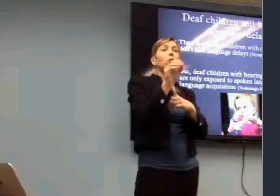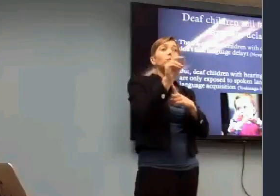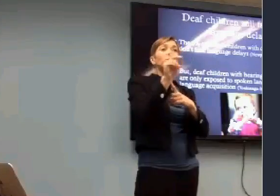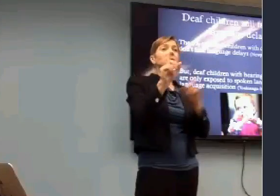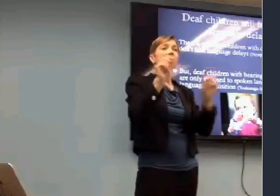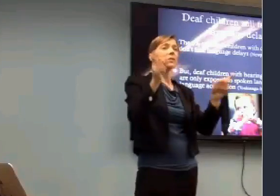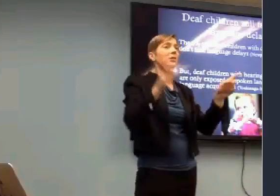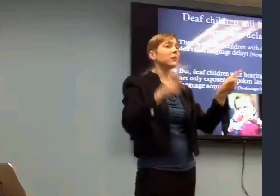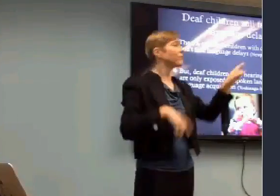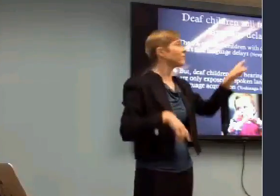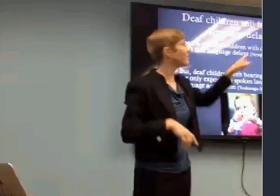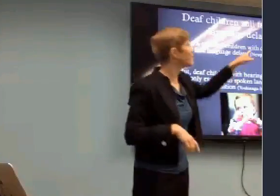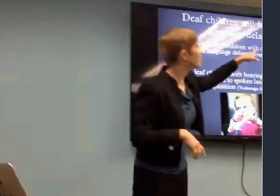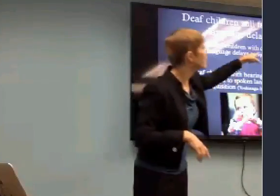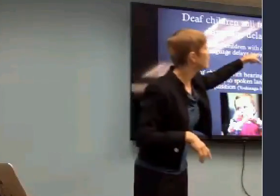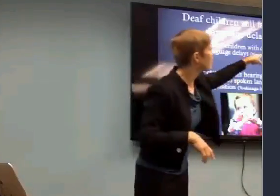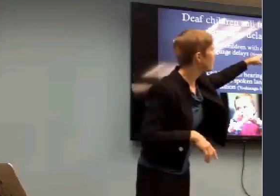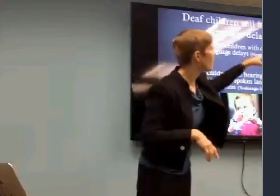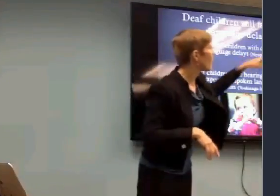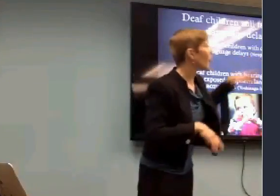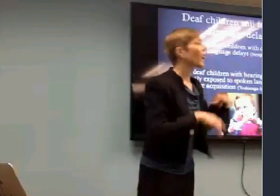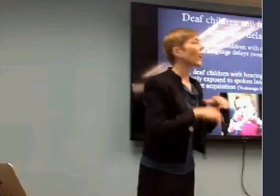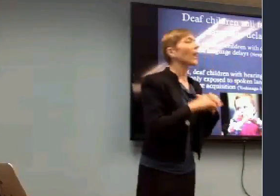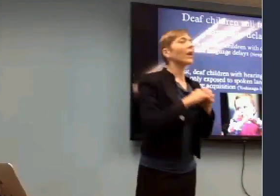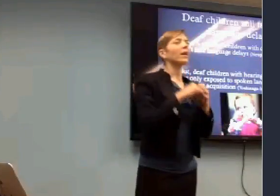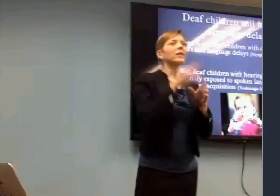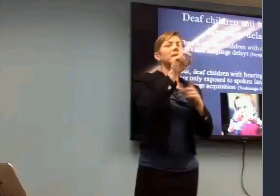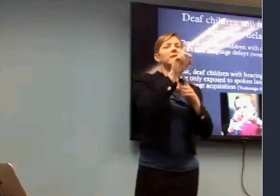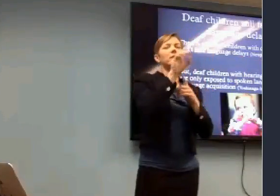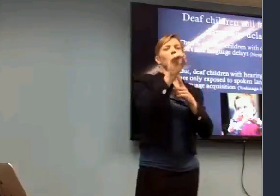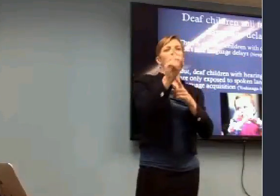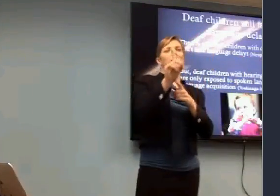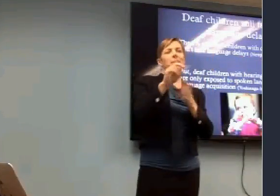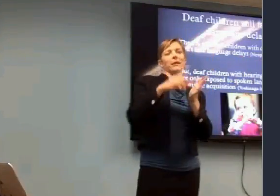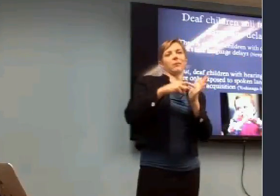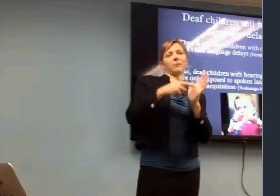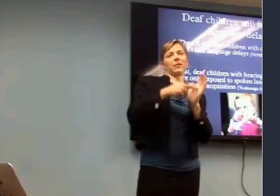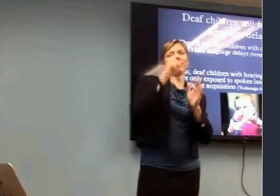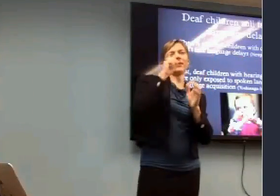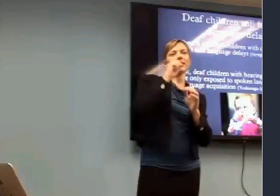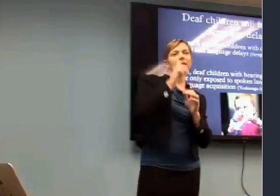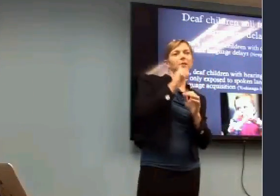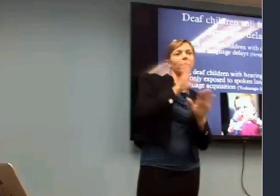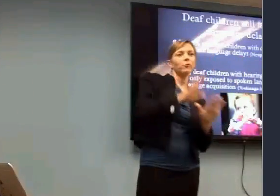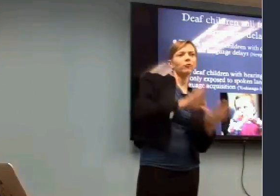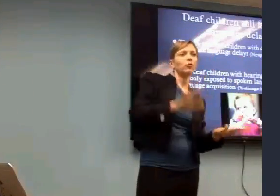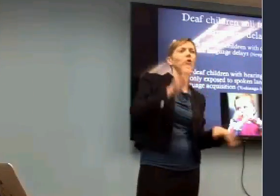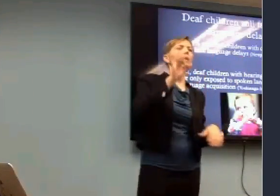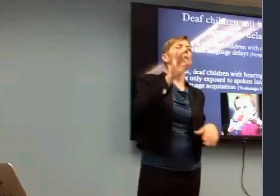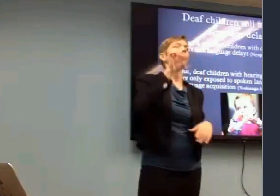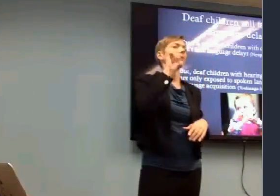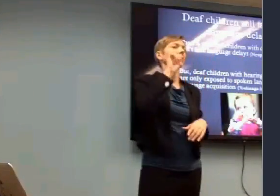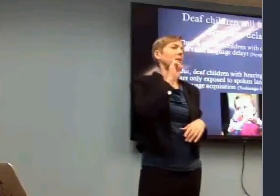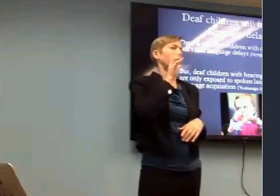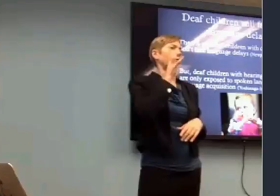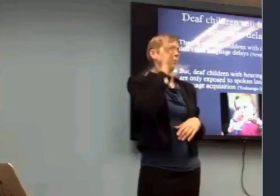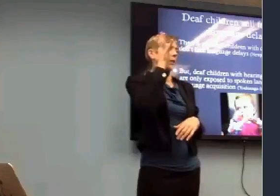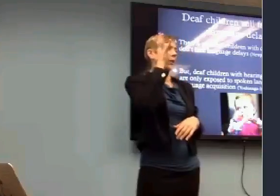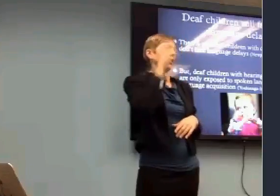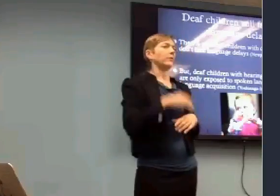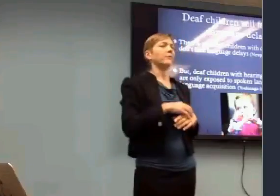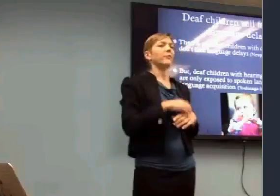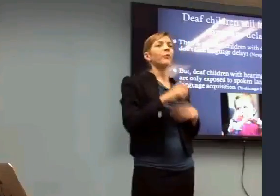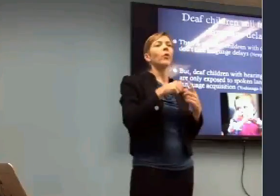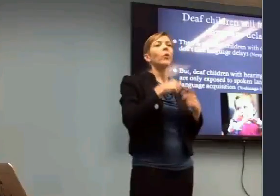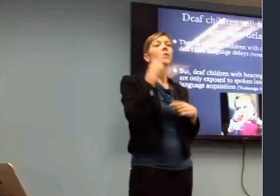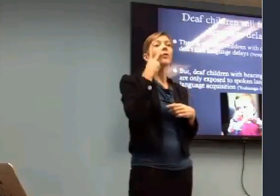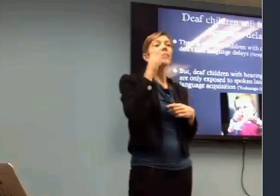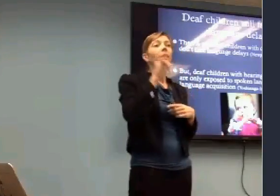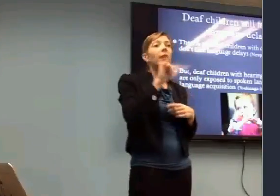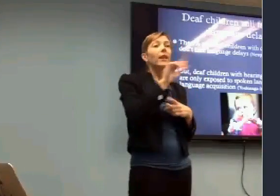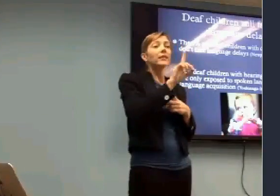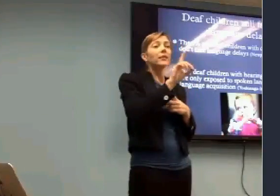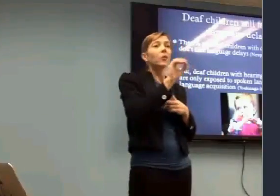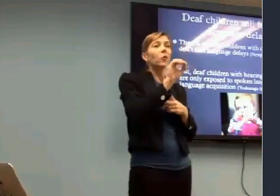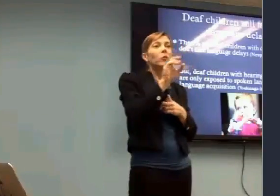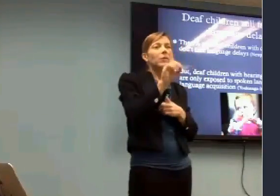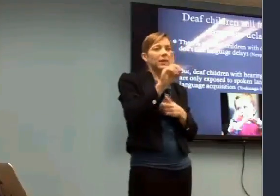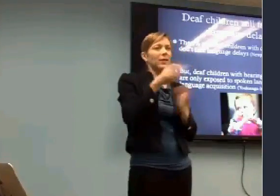We often use this DOD to mean this acronym you see on the screen, to mean deaf children who have